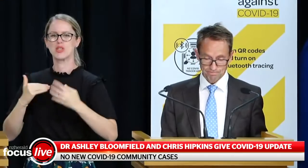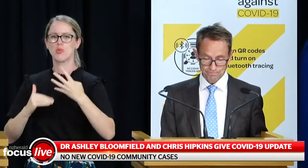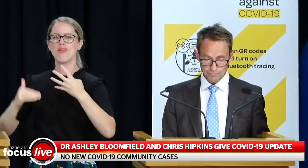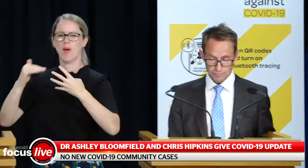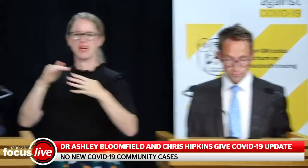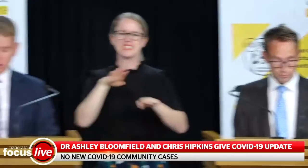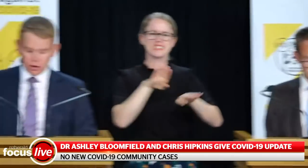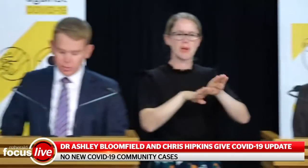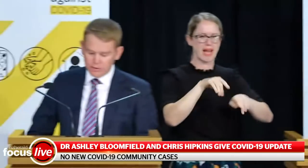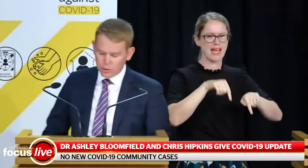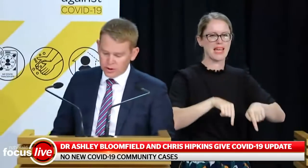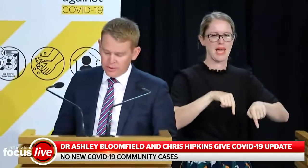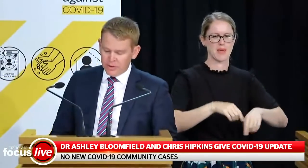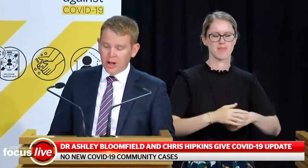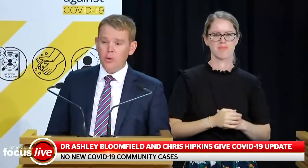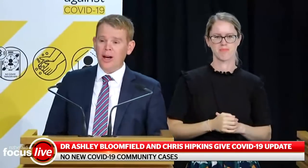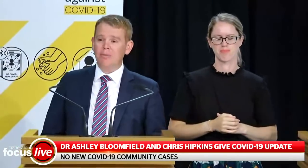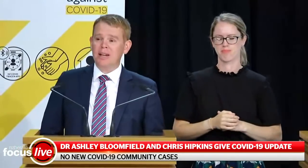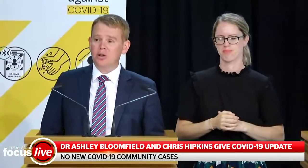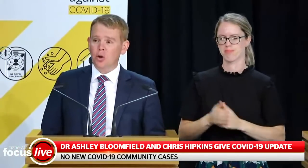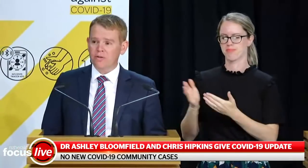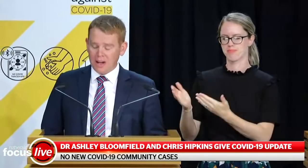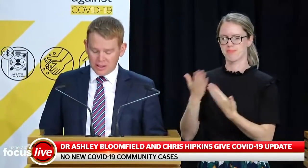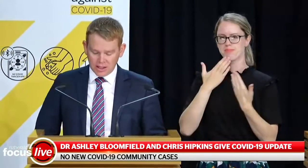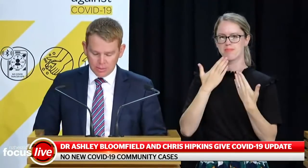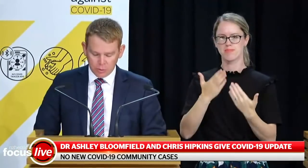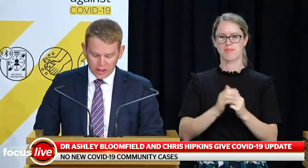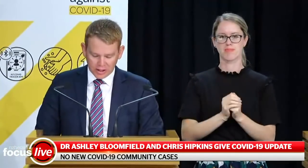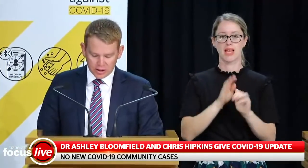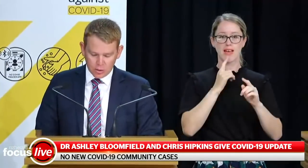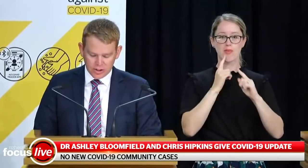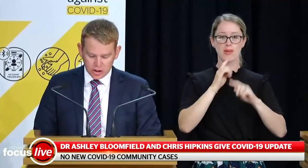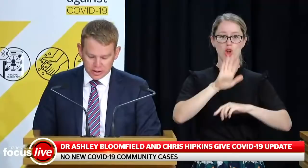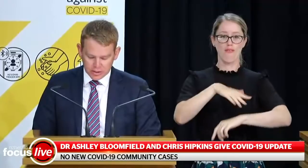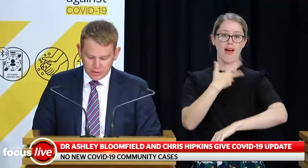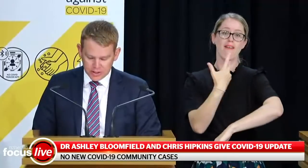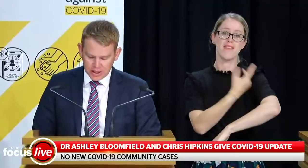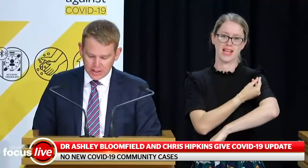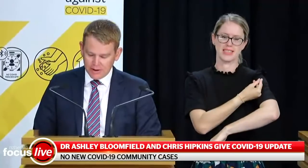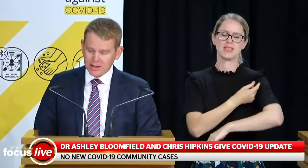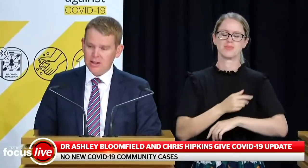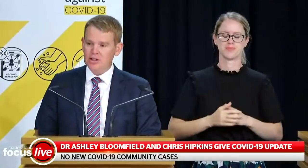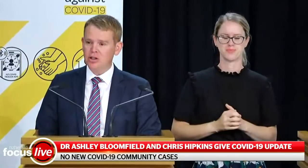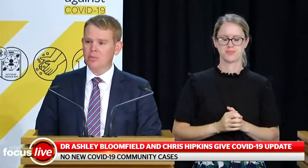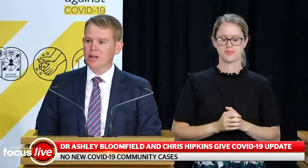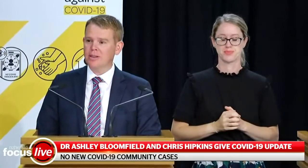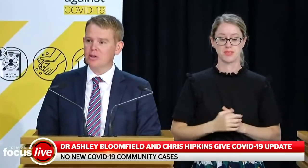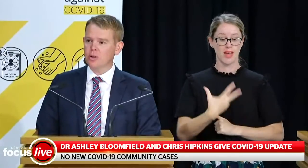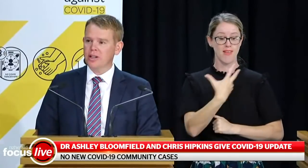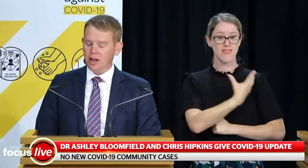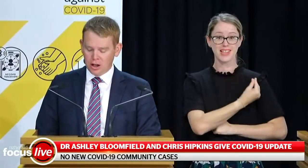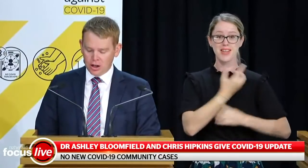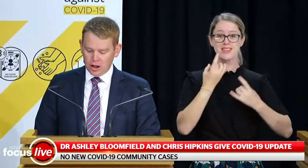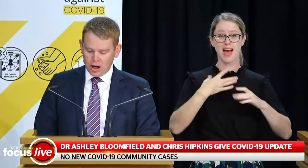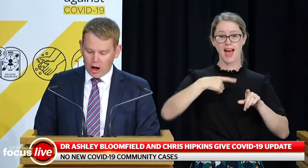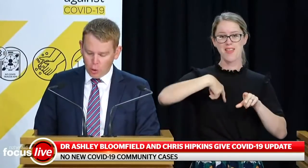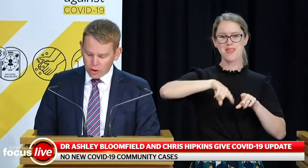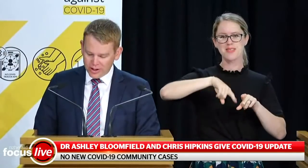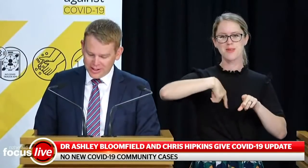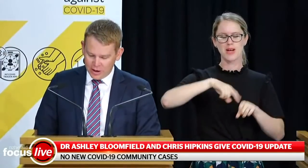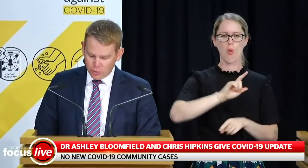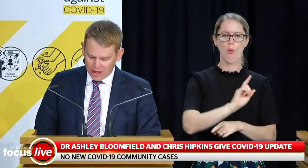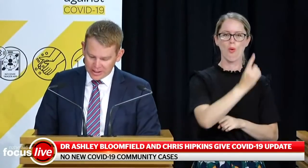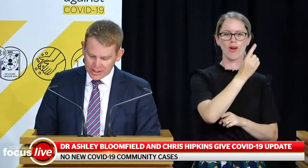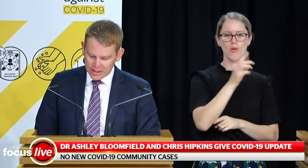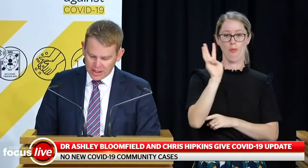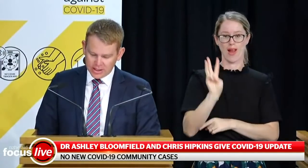Minister. Thank you, Dr Bloomfield. A quick update on vaccines before we get into questions. We've seen vaccinations begin this week in